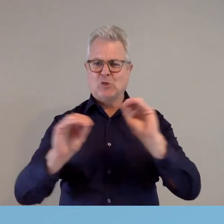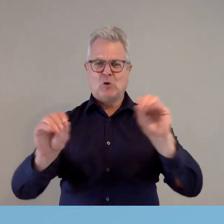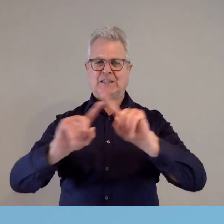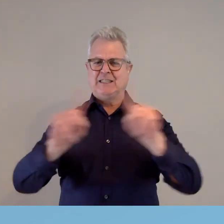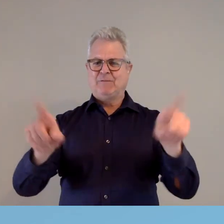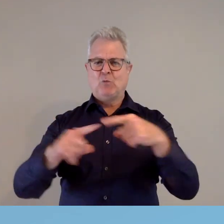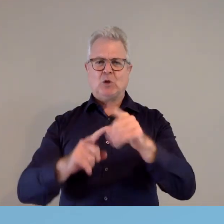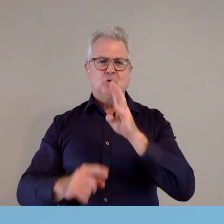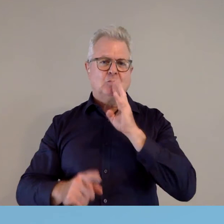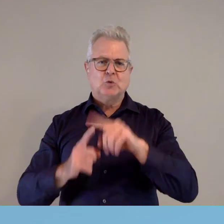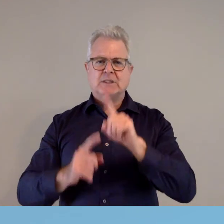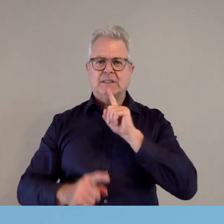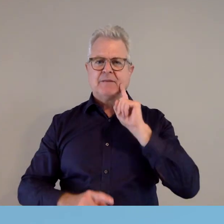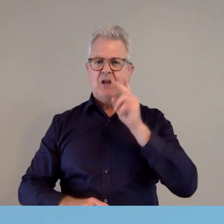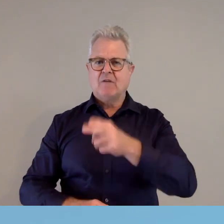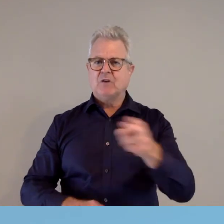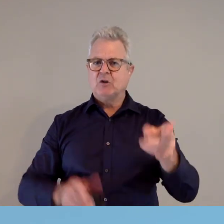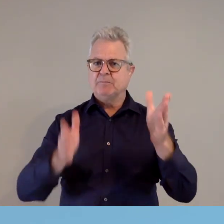with any hearing person.